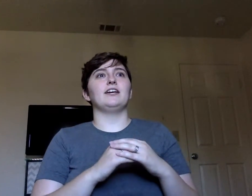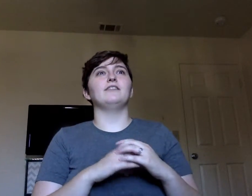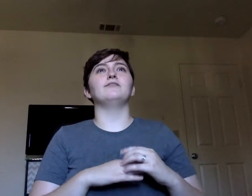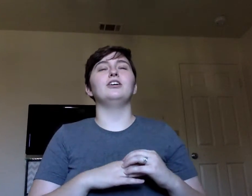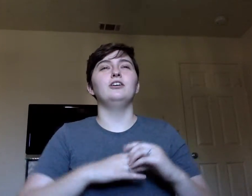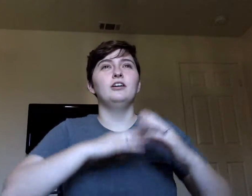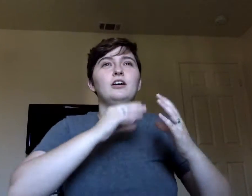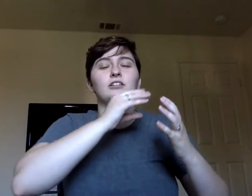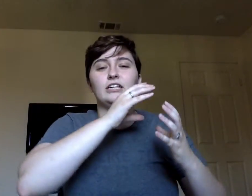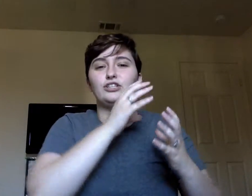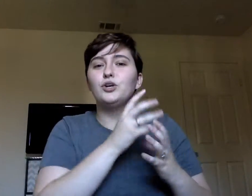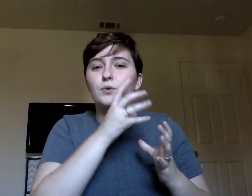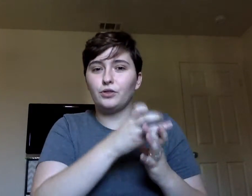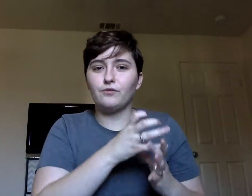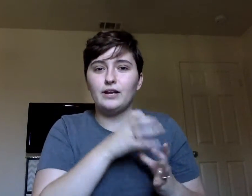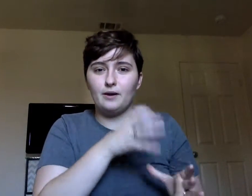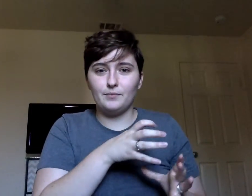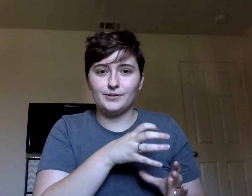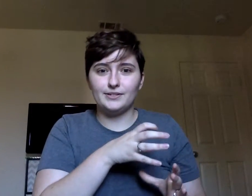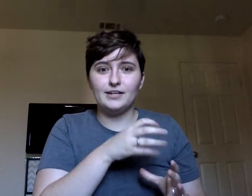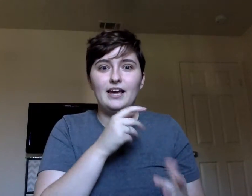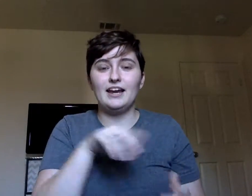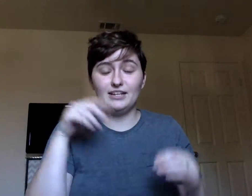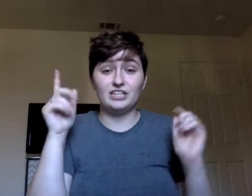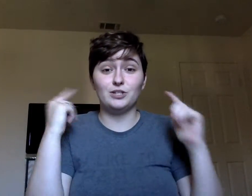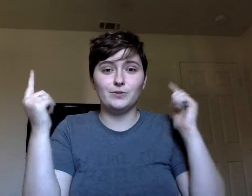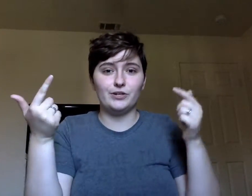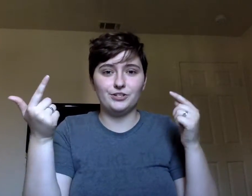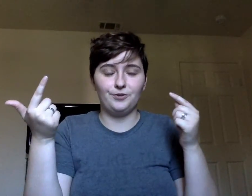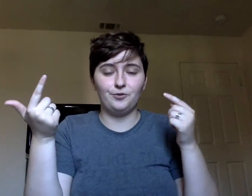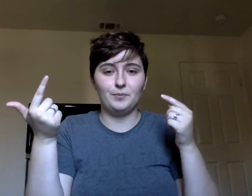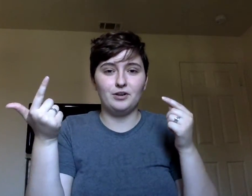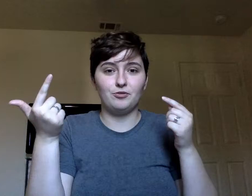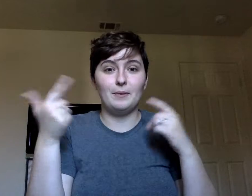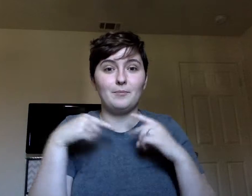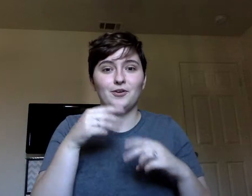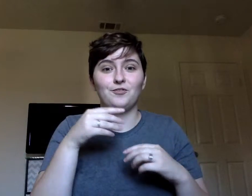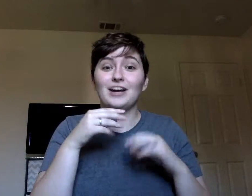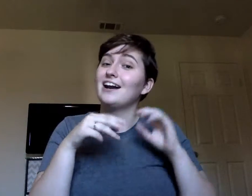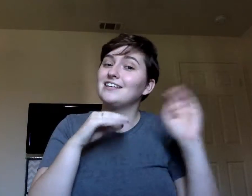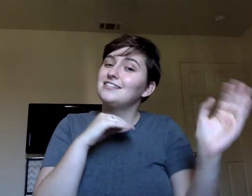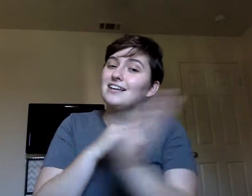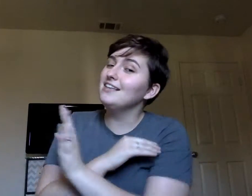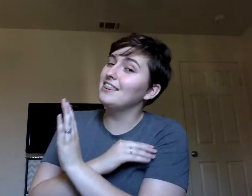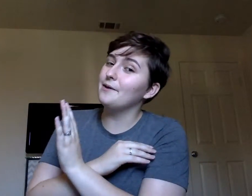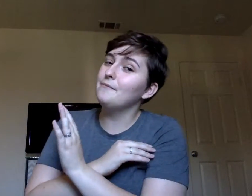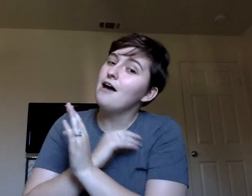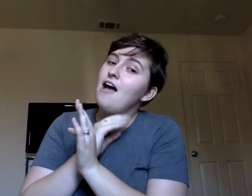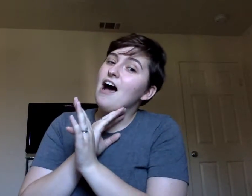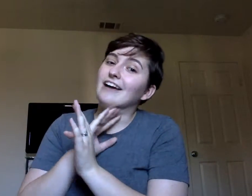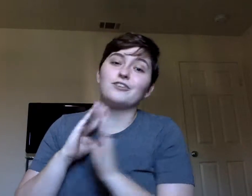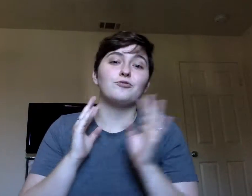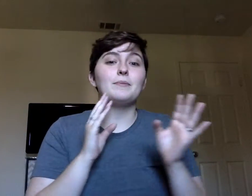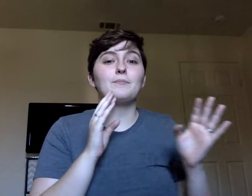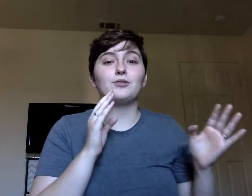of like 2 or 3 numbers, and because those are easier for me to remember, and if I kind of sing them, I can remember